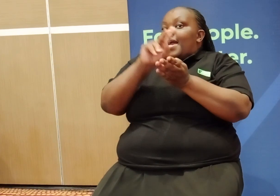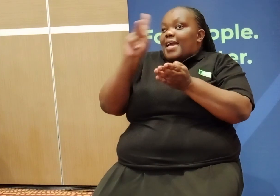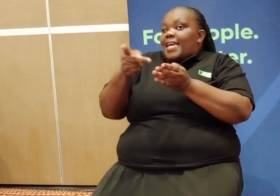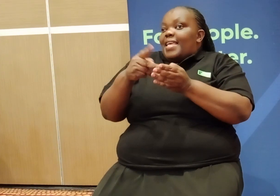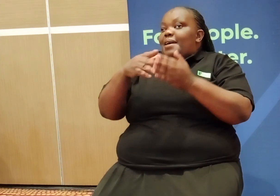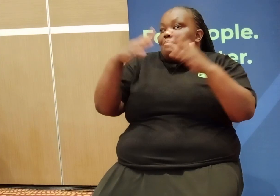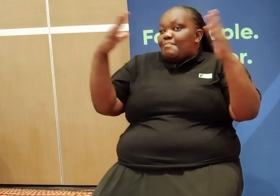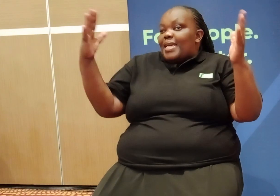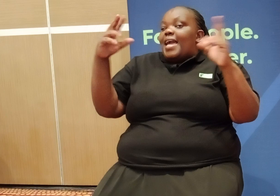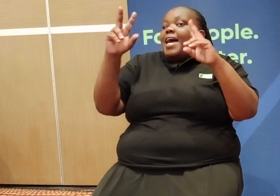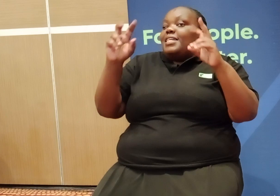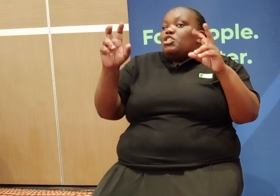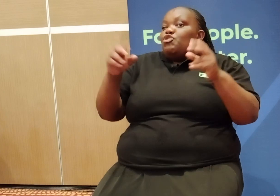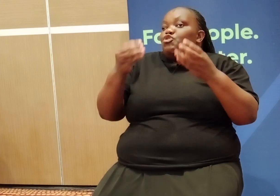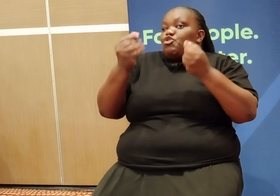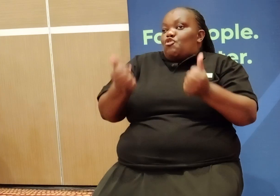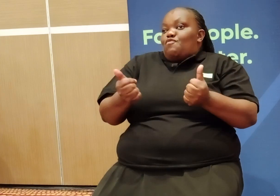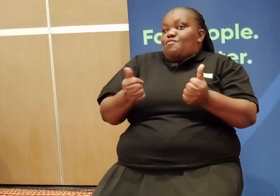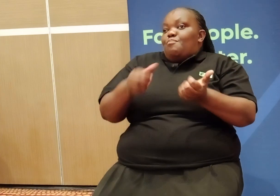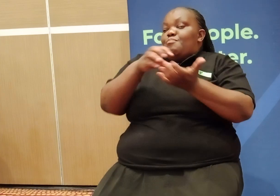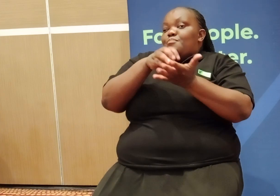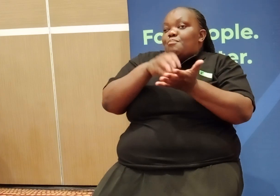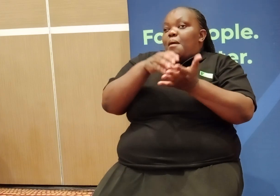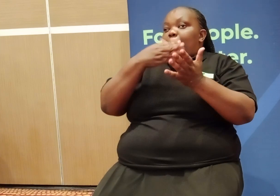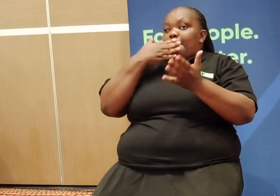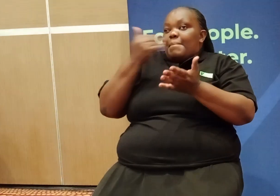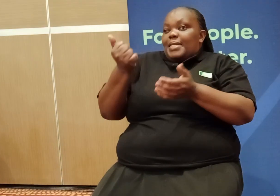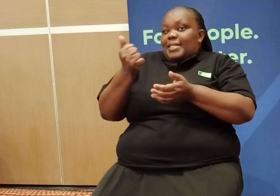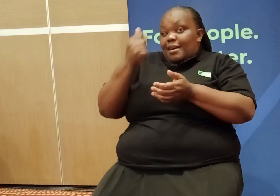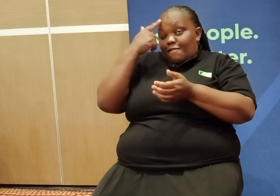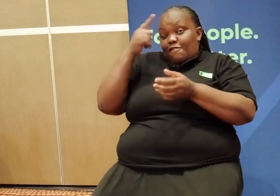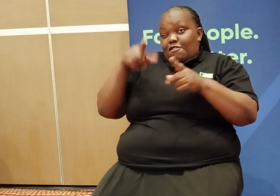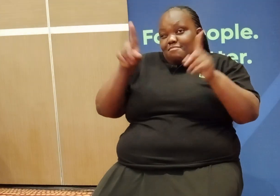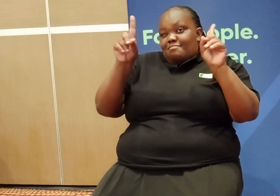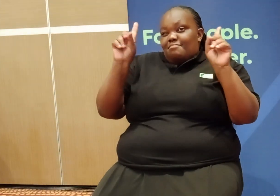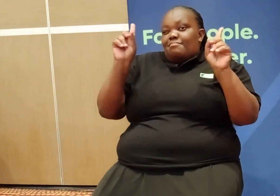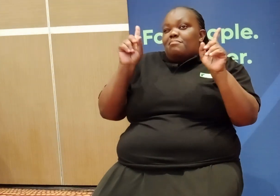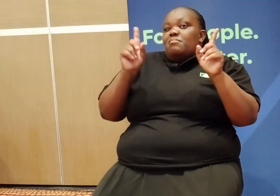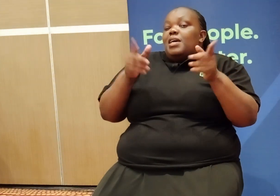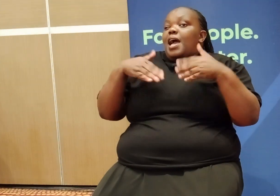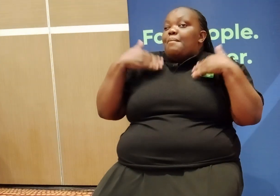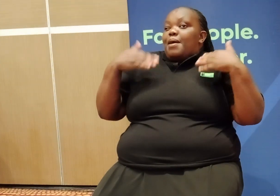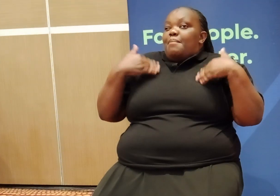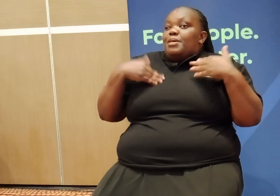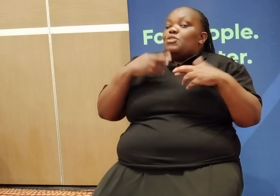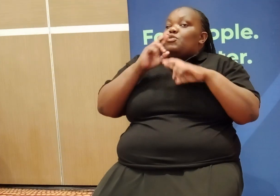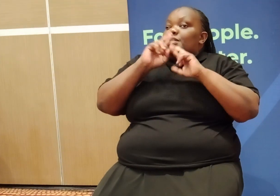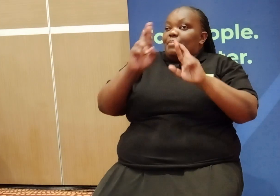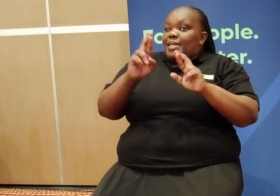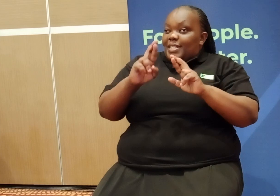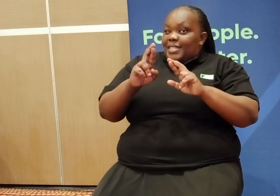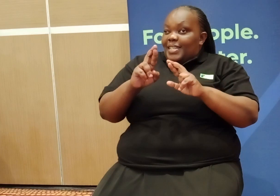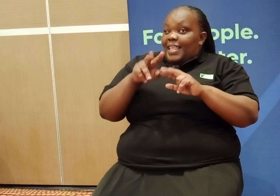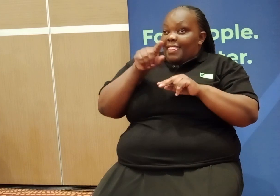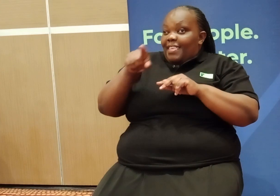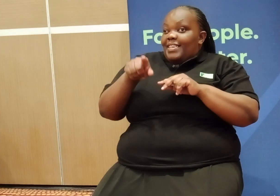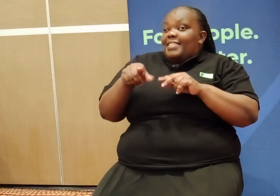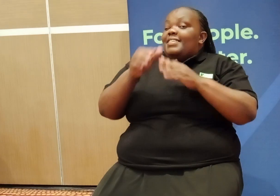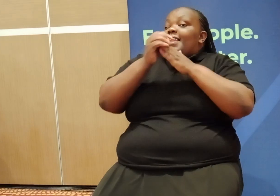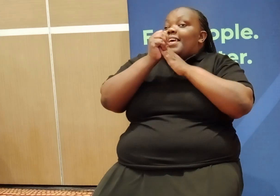legacy issues and position it better for prospects. I'm happy to report that this has led to a